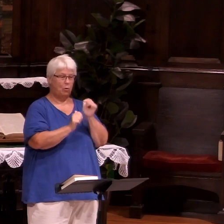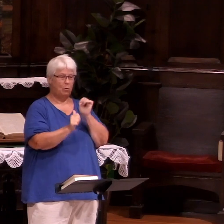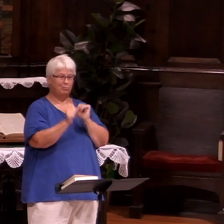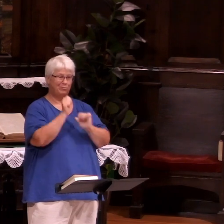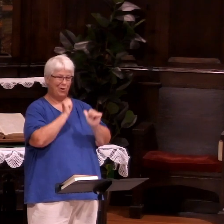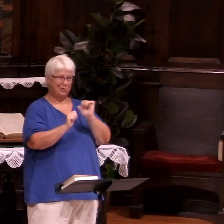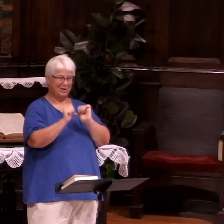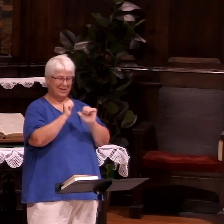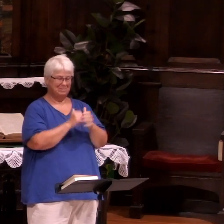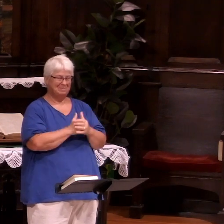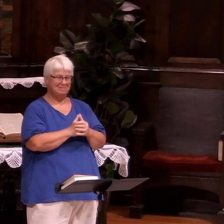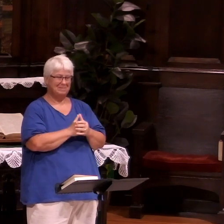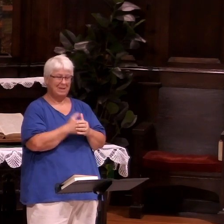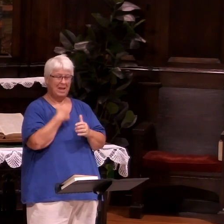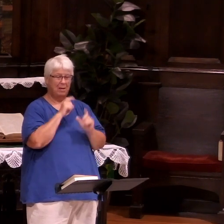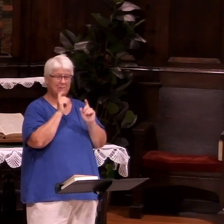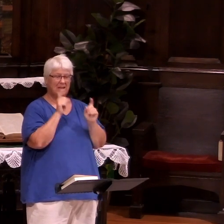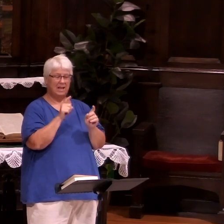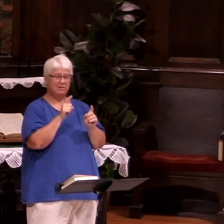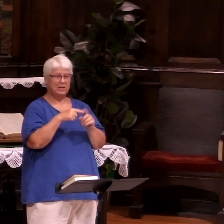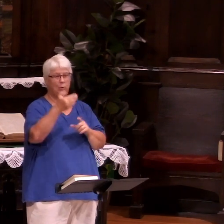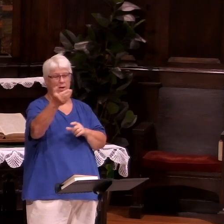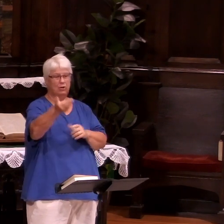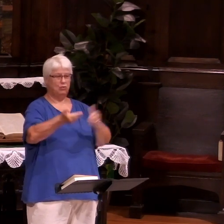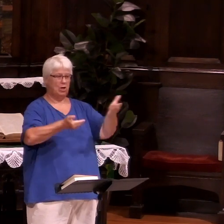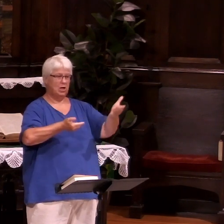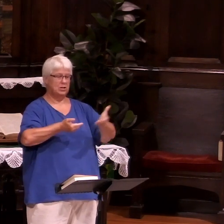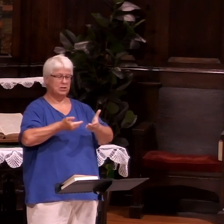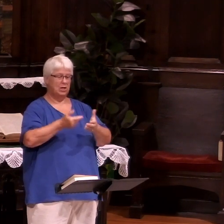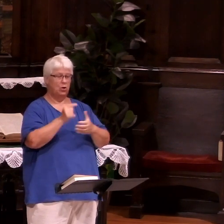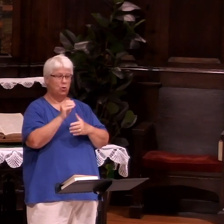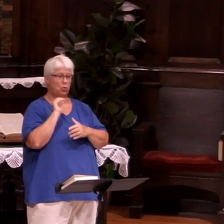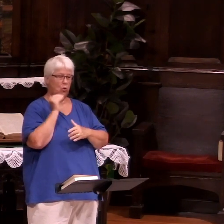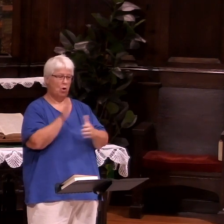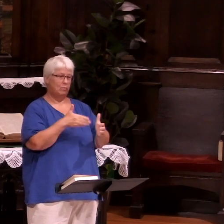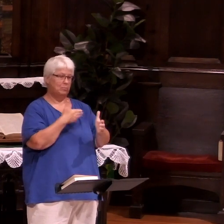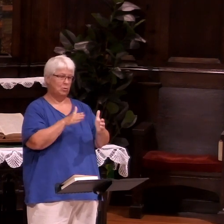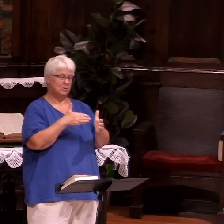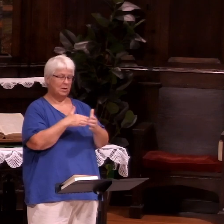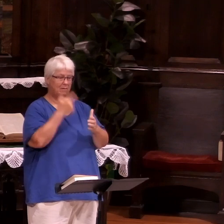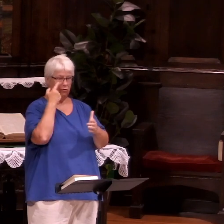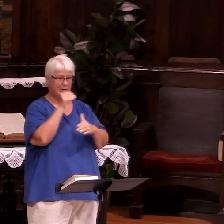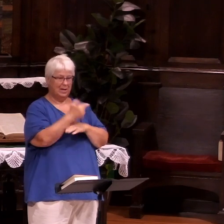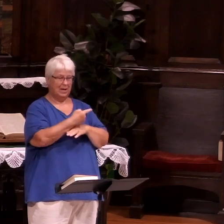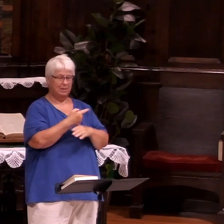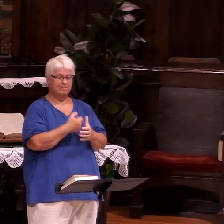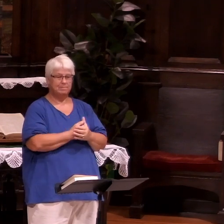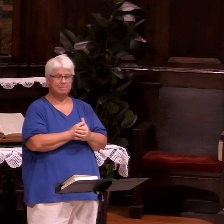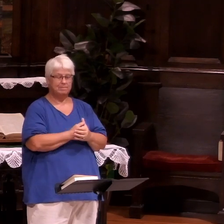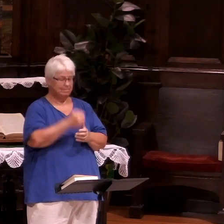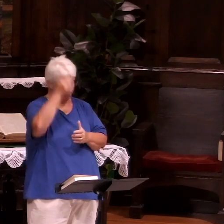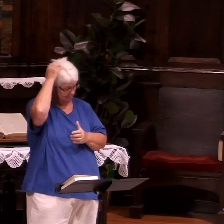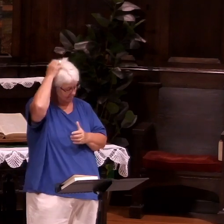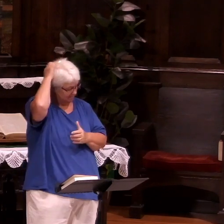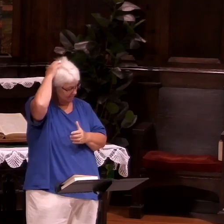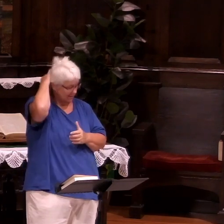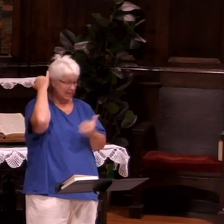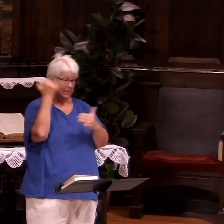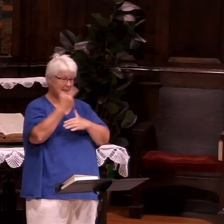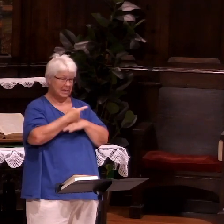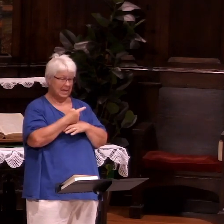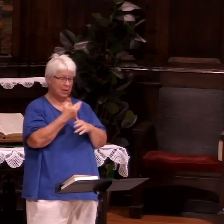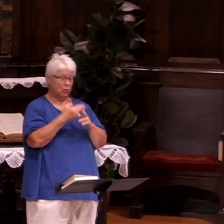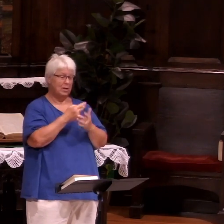Broadway, I'm going to give a little introduction to our musical for today. Our musical today